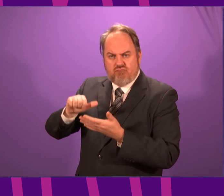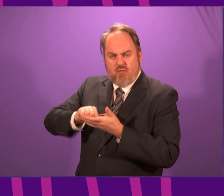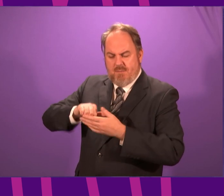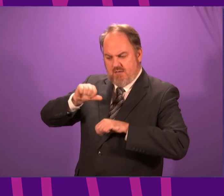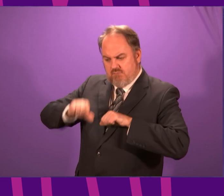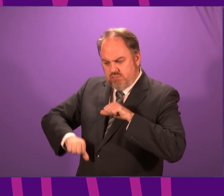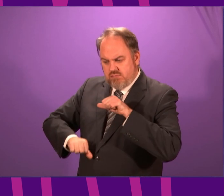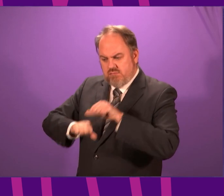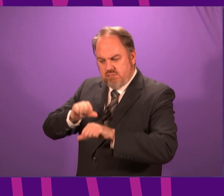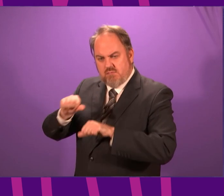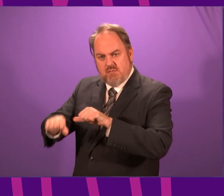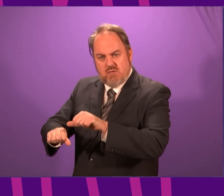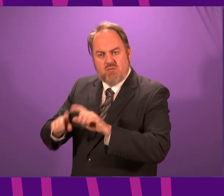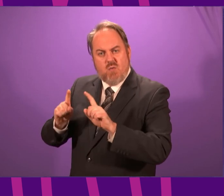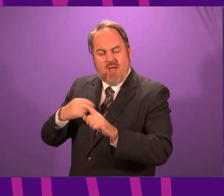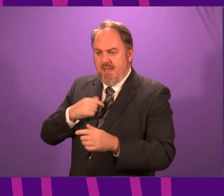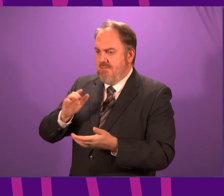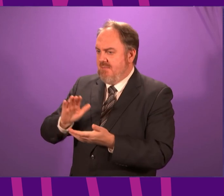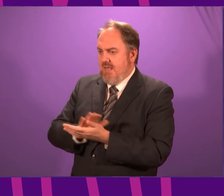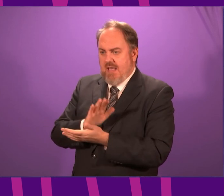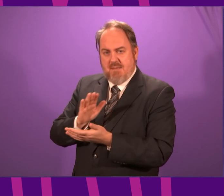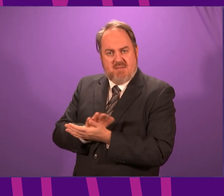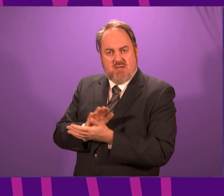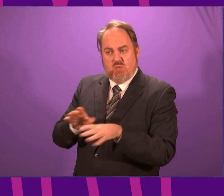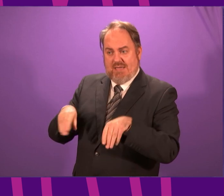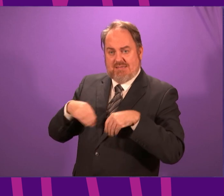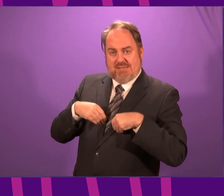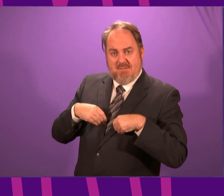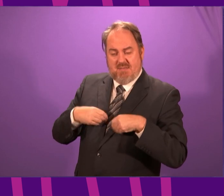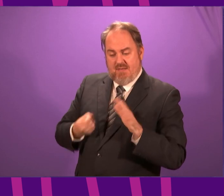So I will be very happy to accept the